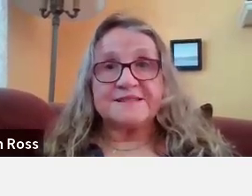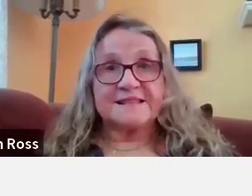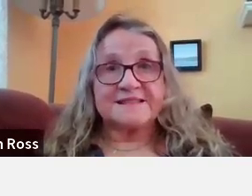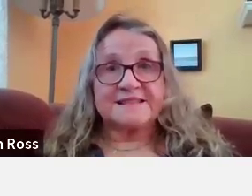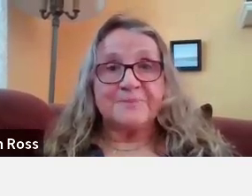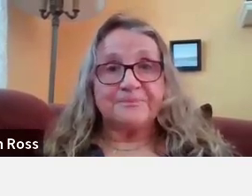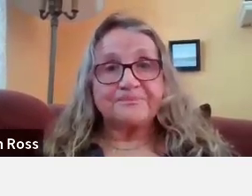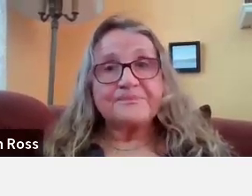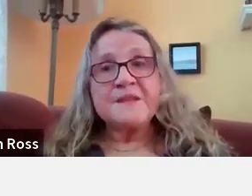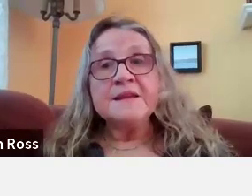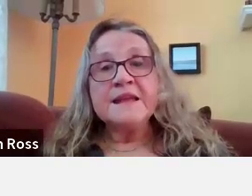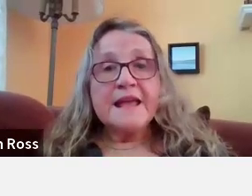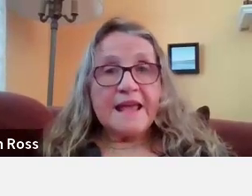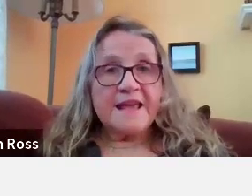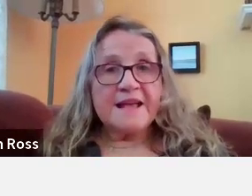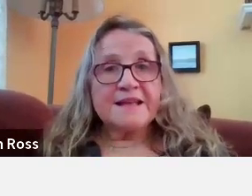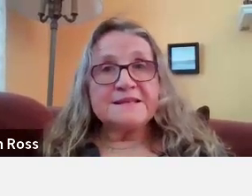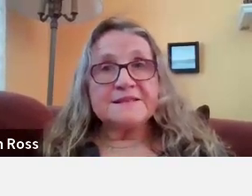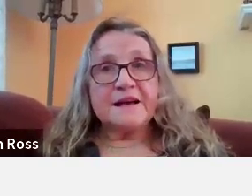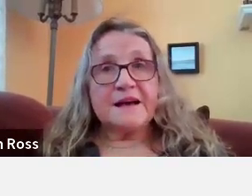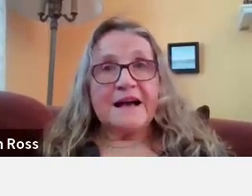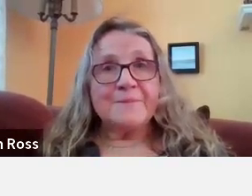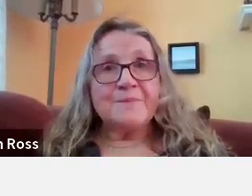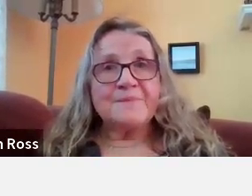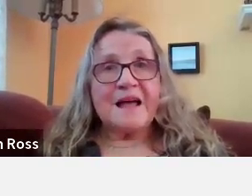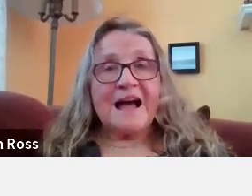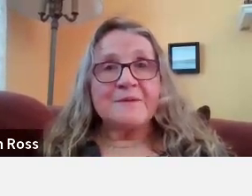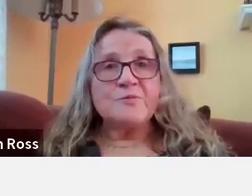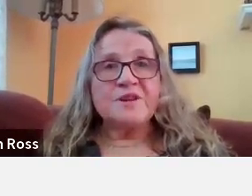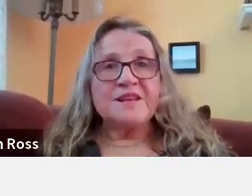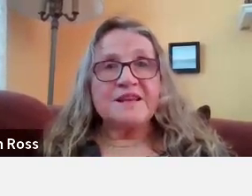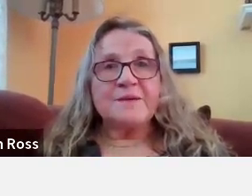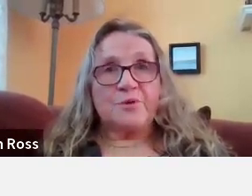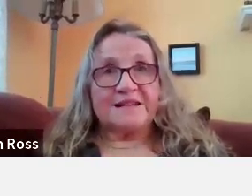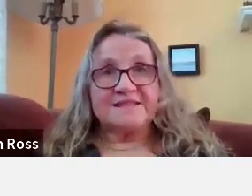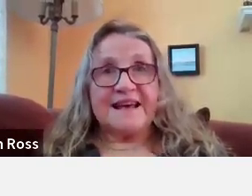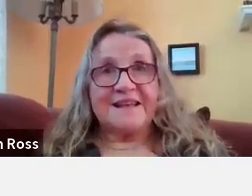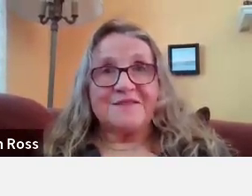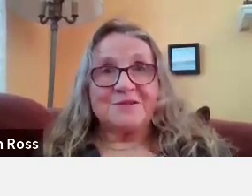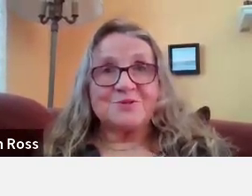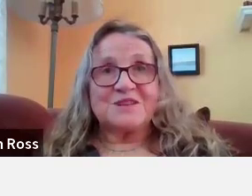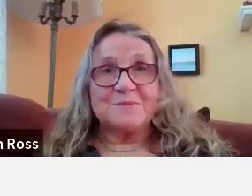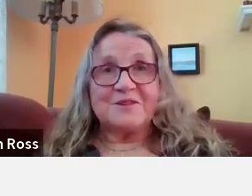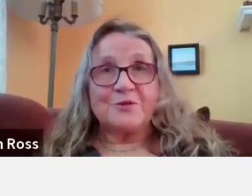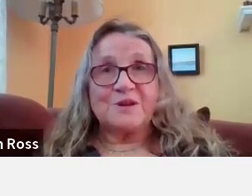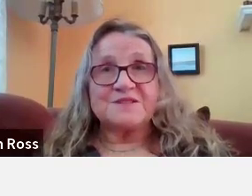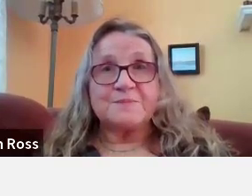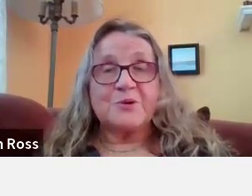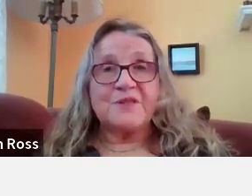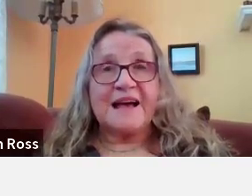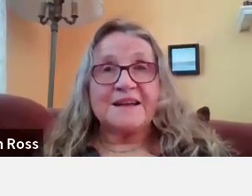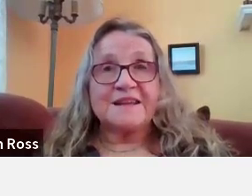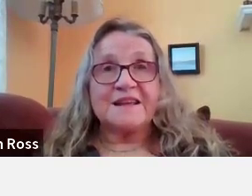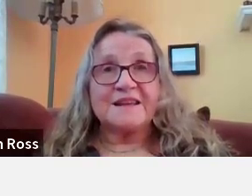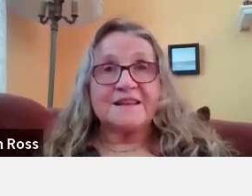Health 360. And I'm really impressed that there's going to be a focus